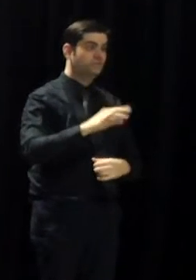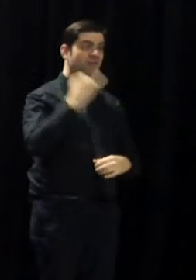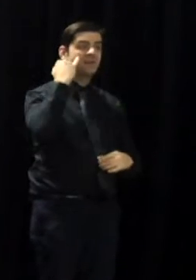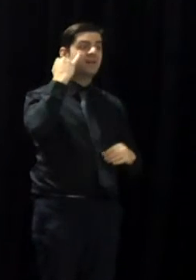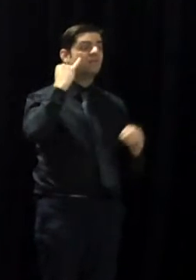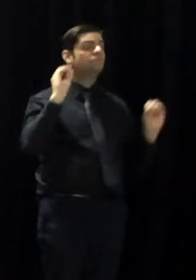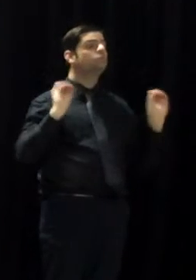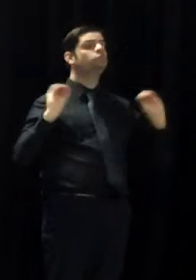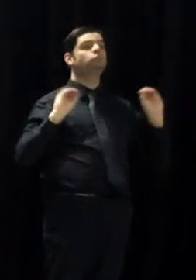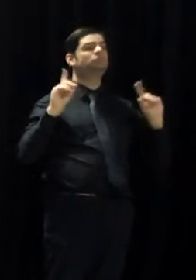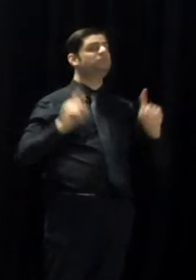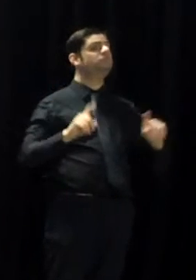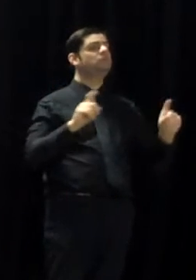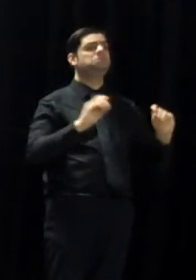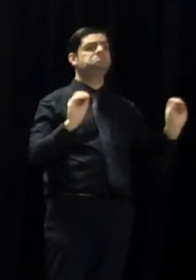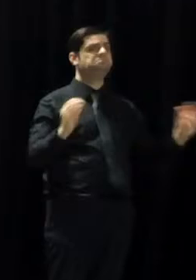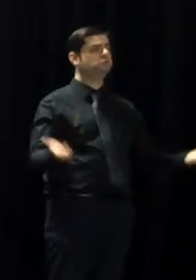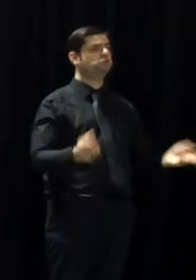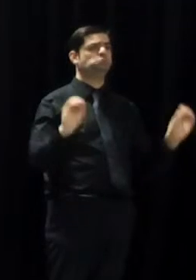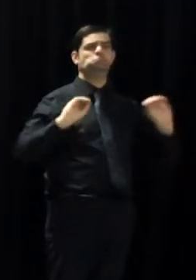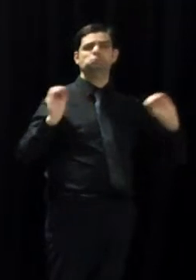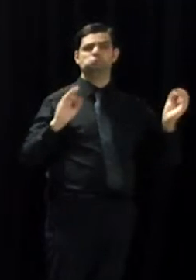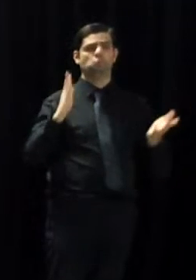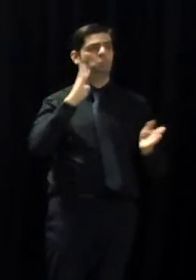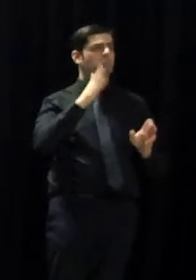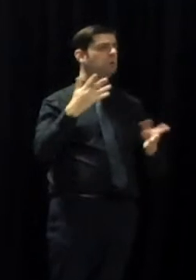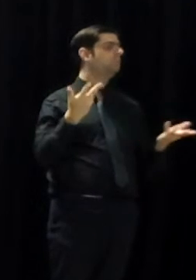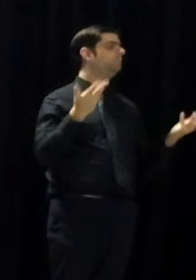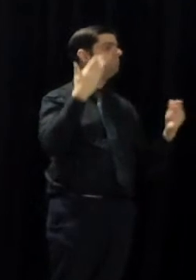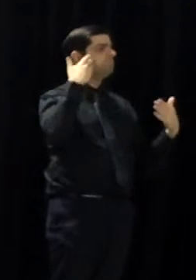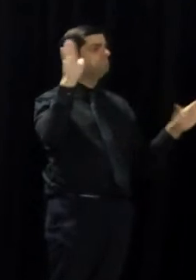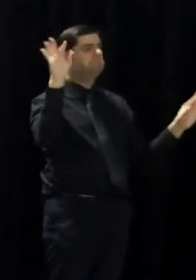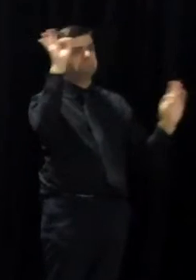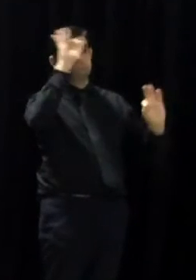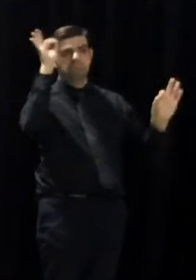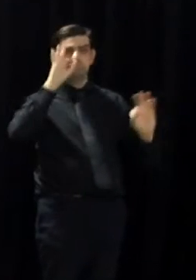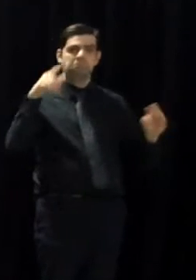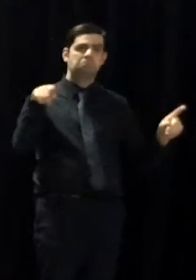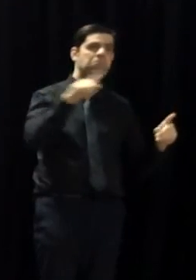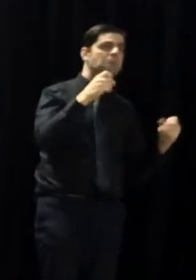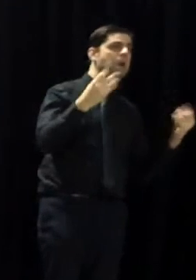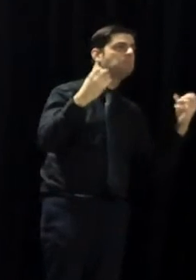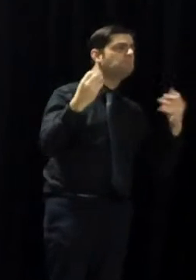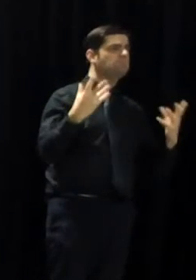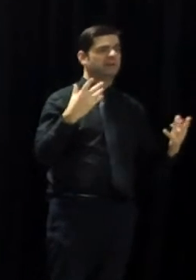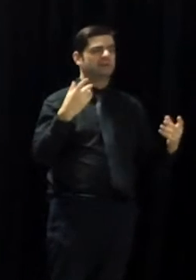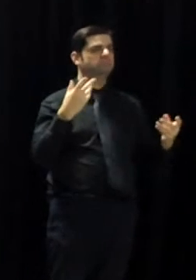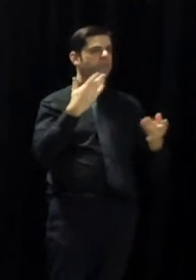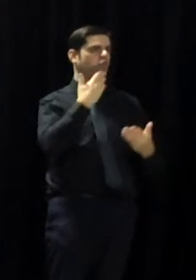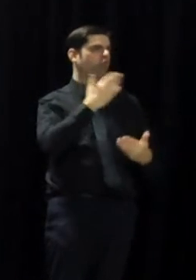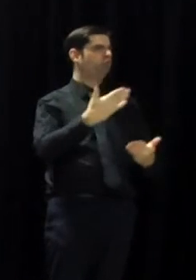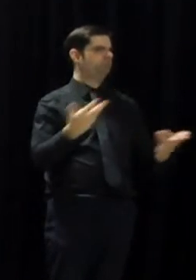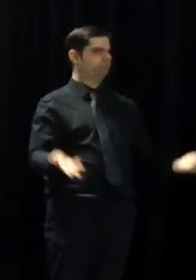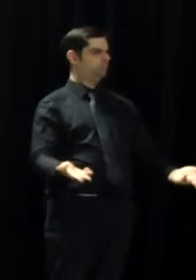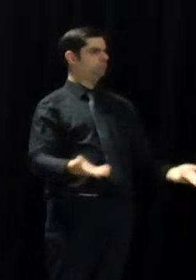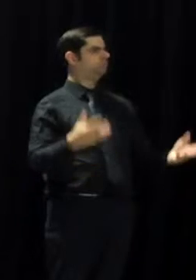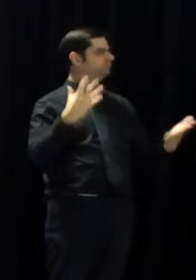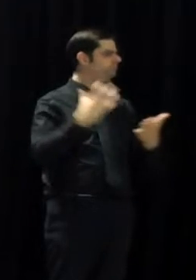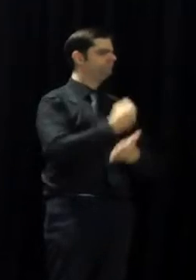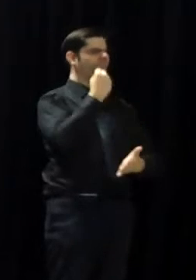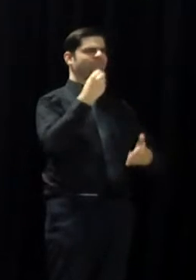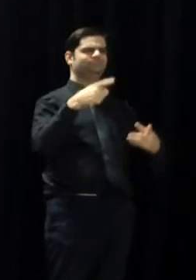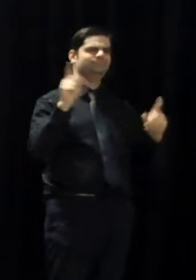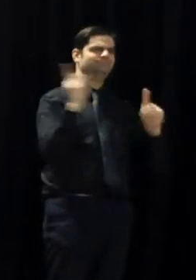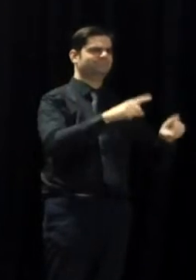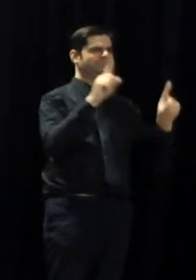preemptive health care so that they don't get sick and end up in the hospital. So we're going to continue